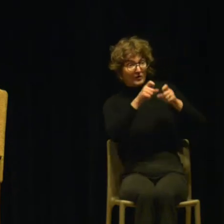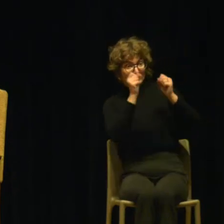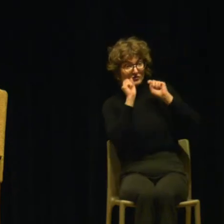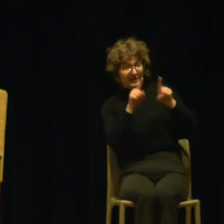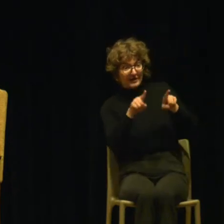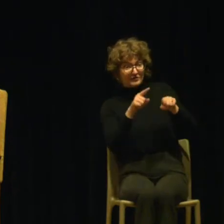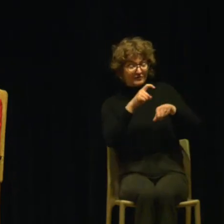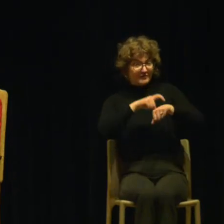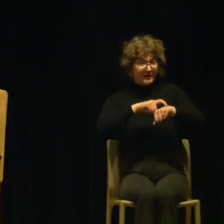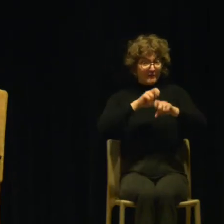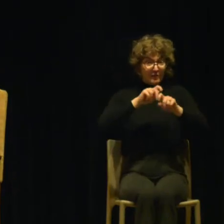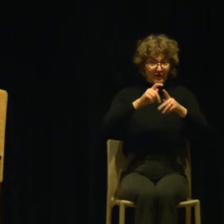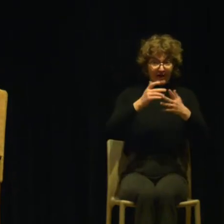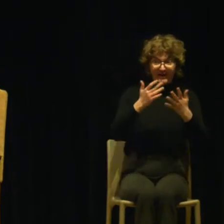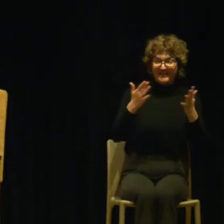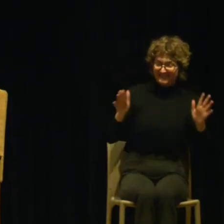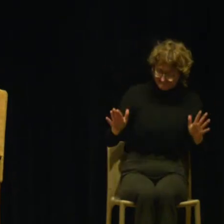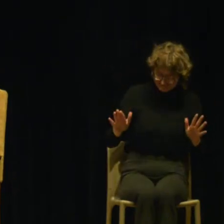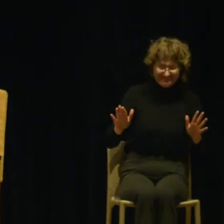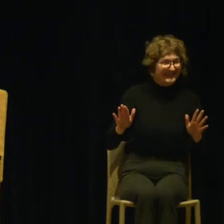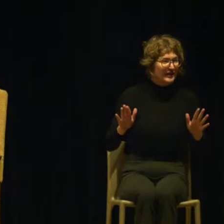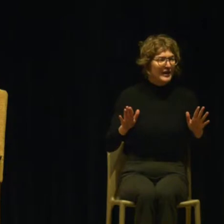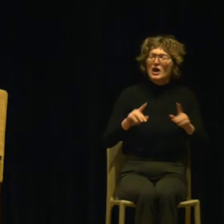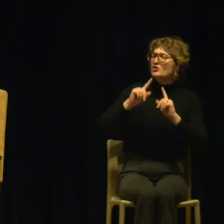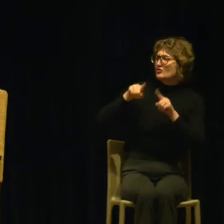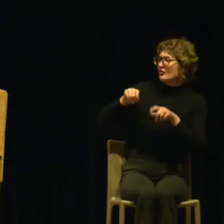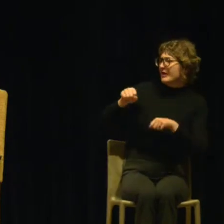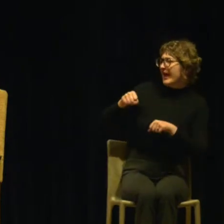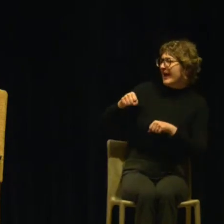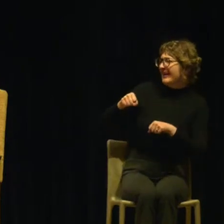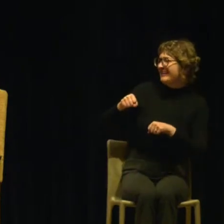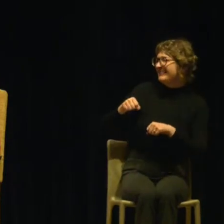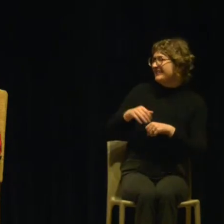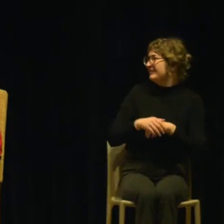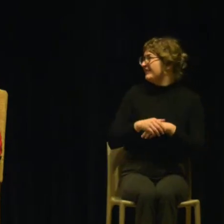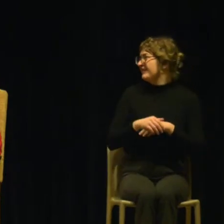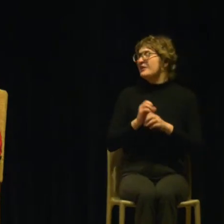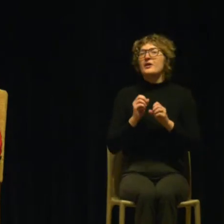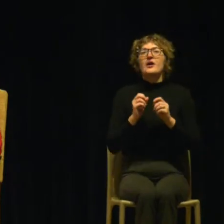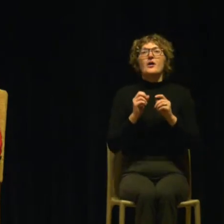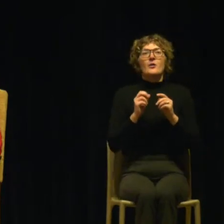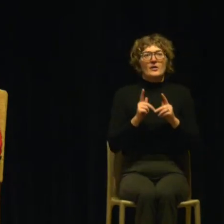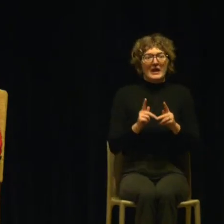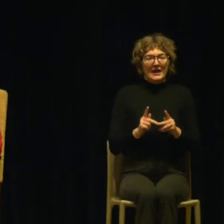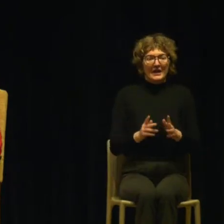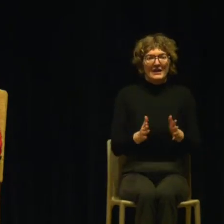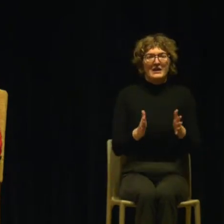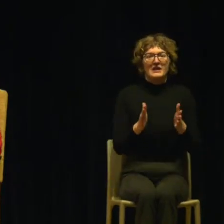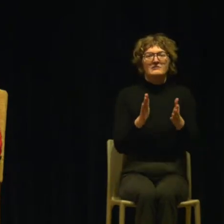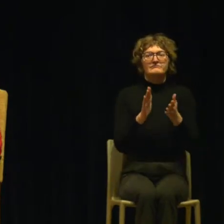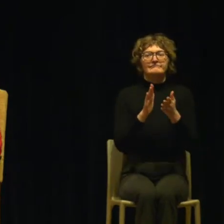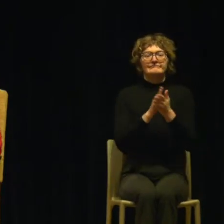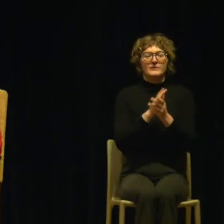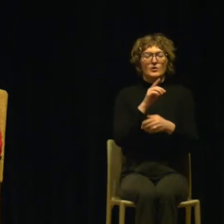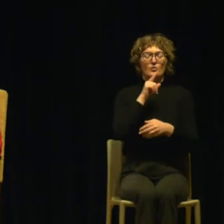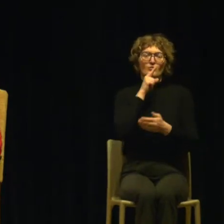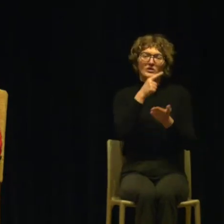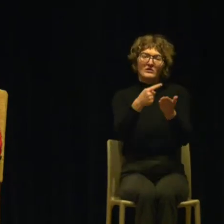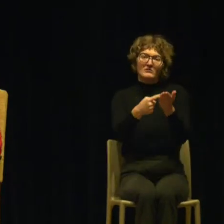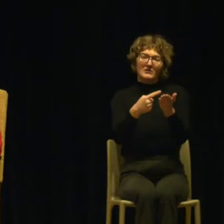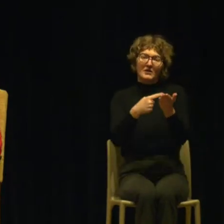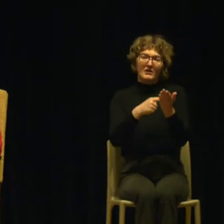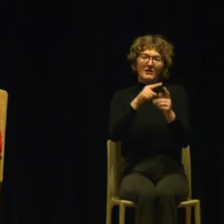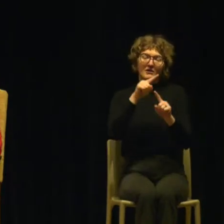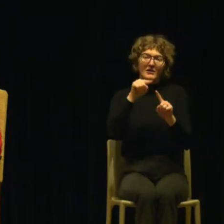Okay. Okay. So I can go on. So, no, I just, my question. Can you give us some real talk about the way